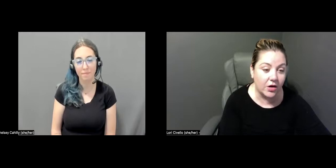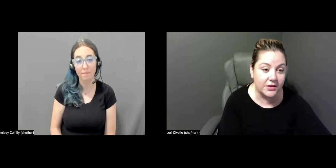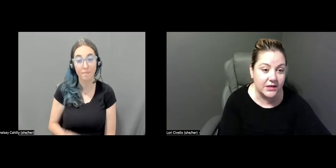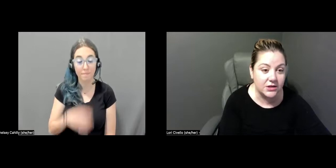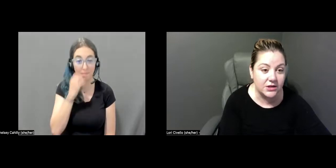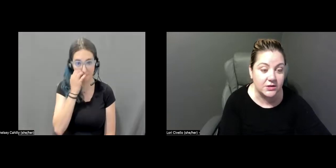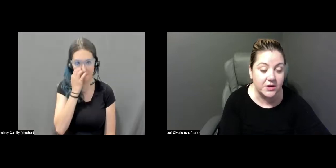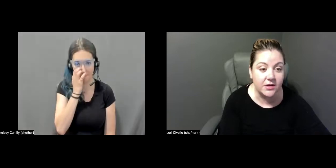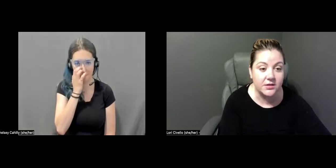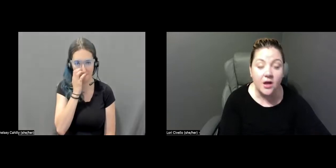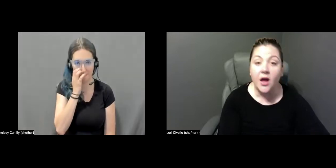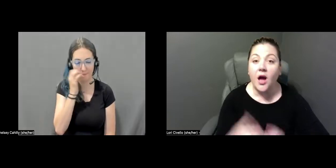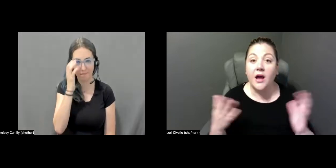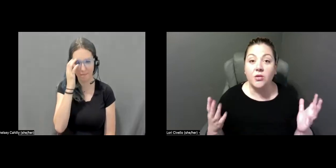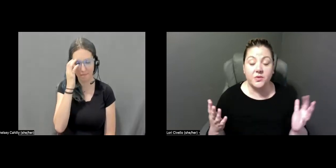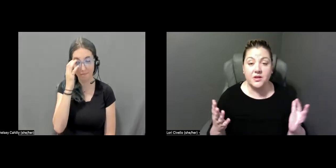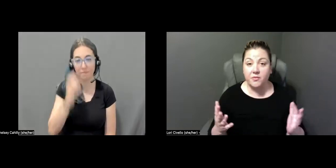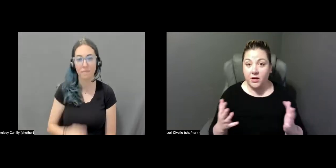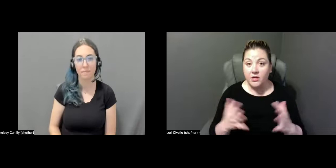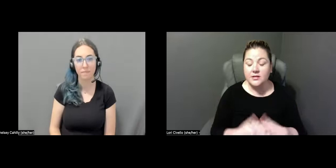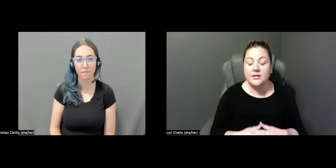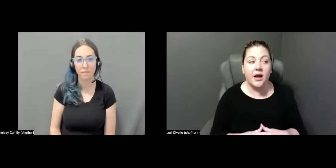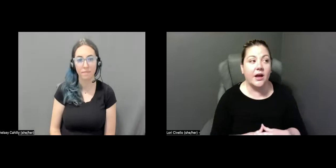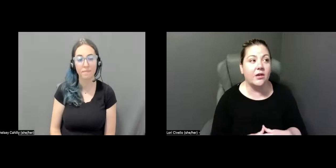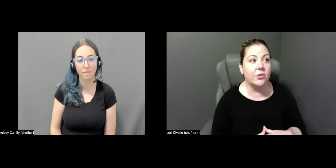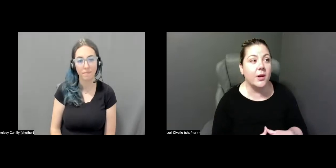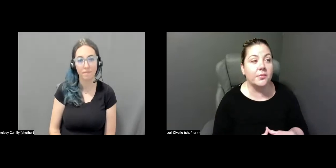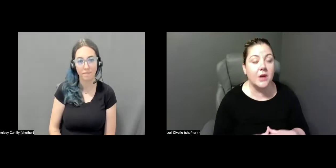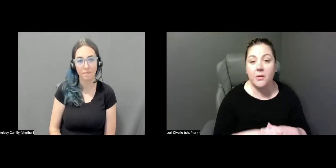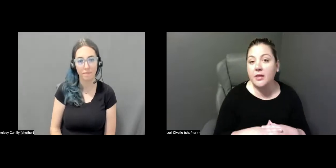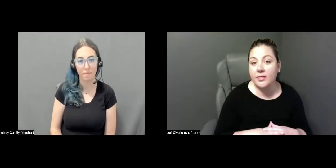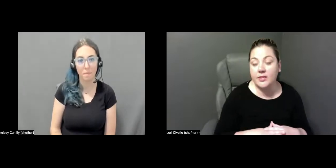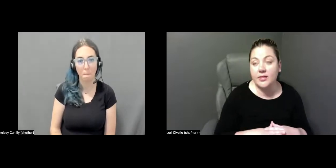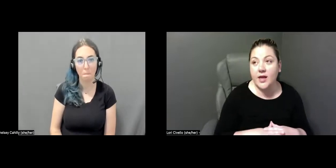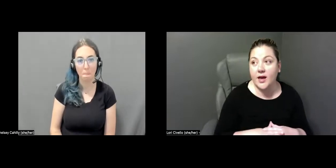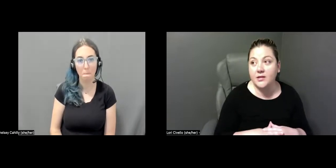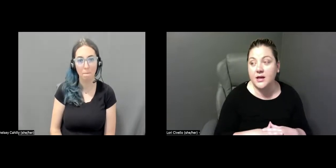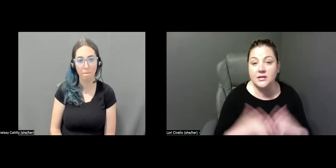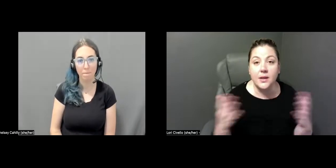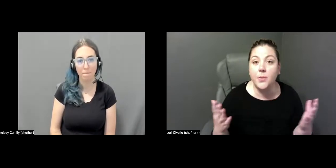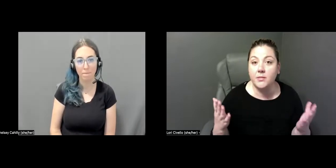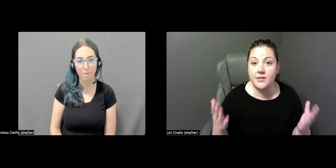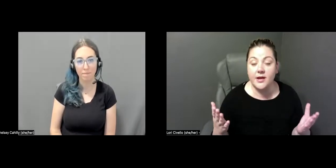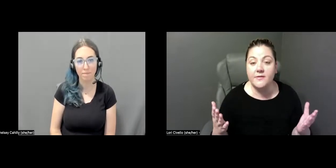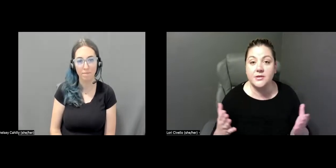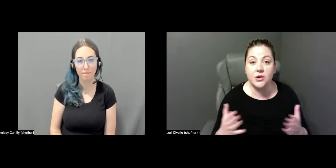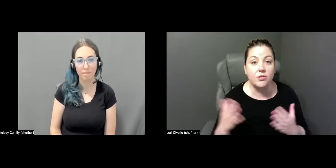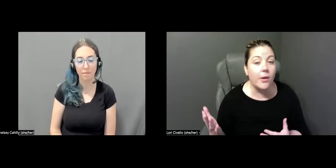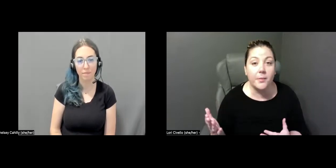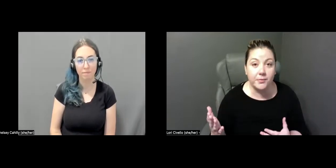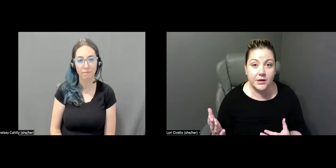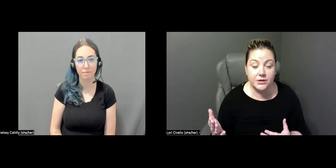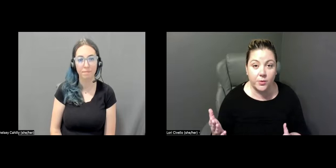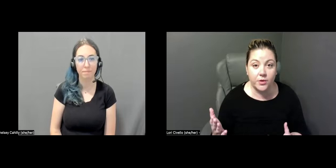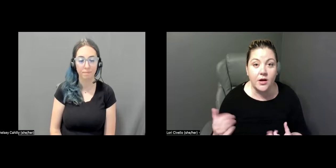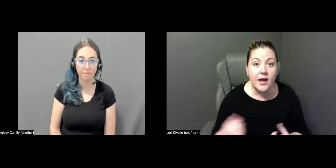together, our intentions, because I grew up with deaf parents. I grew up knowing that at some point in my life I was going to grow